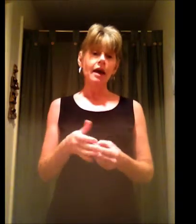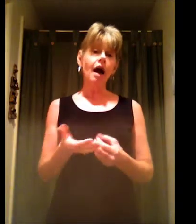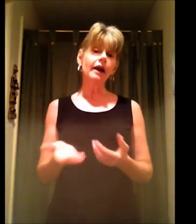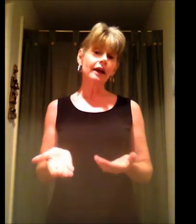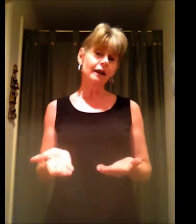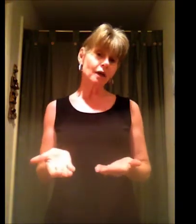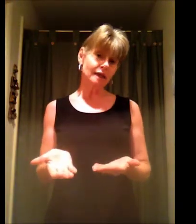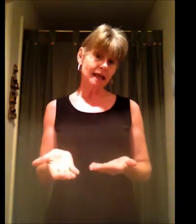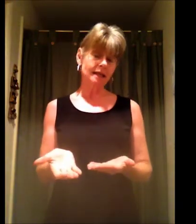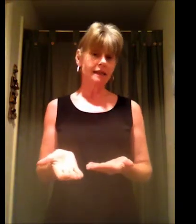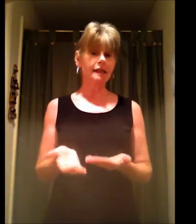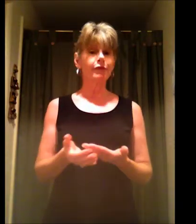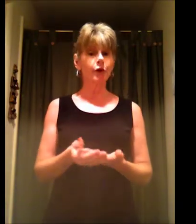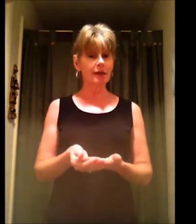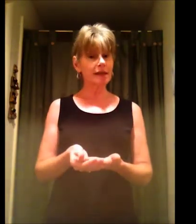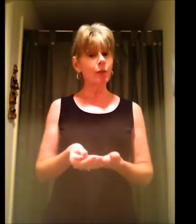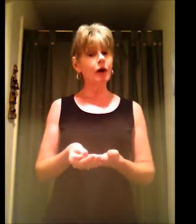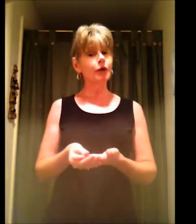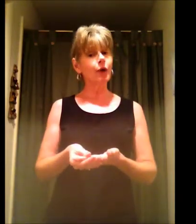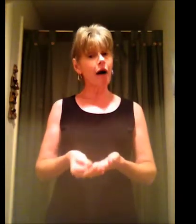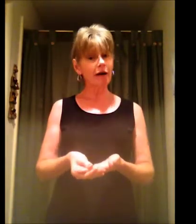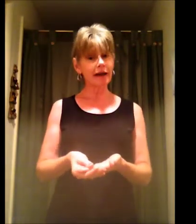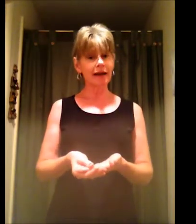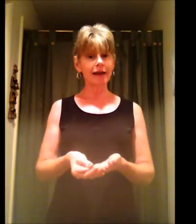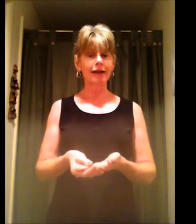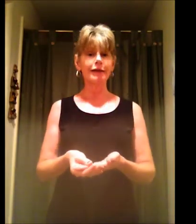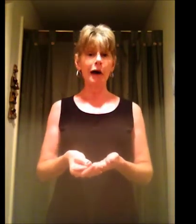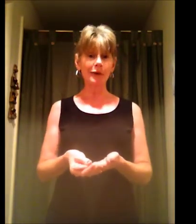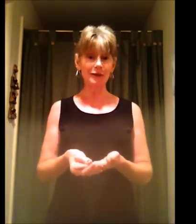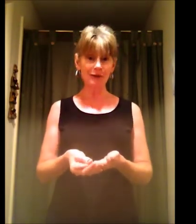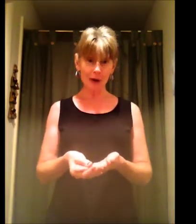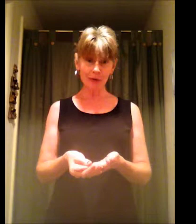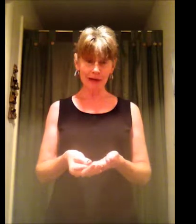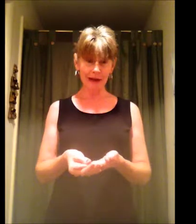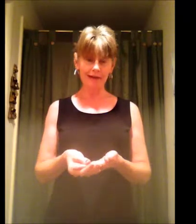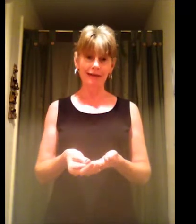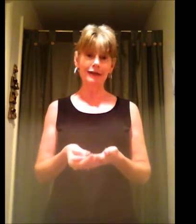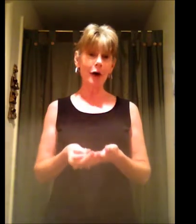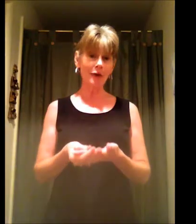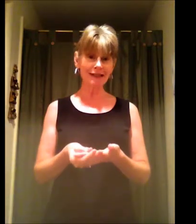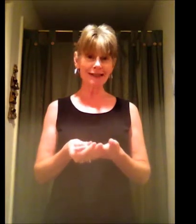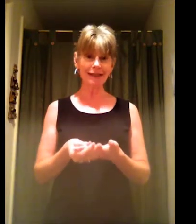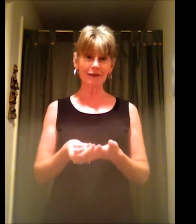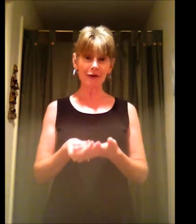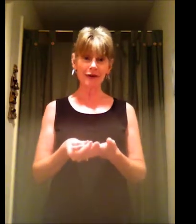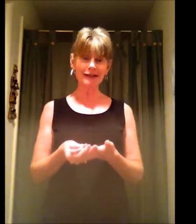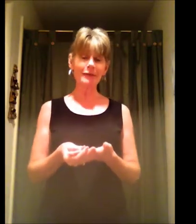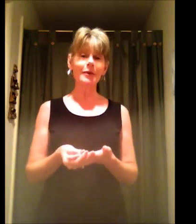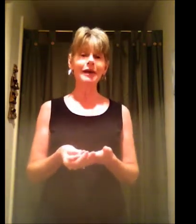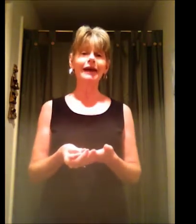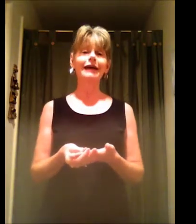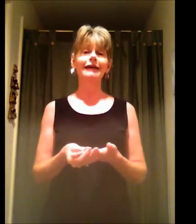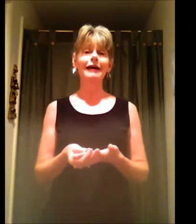On any of those sentences, focus on what you are getting, not what you don't get. It's always easy to focus on what we can't get,